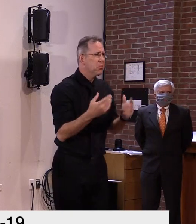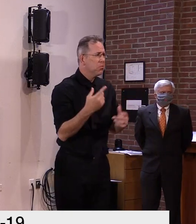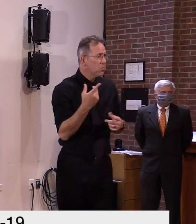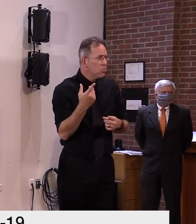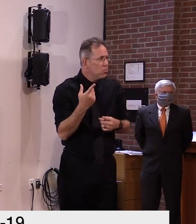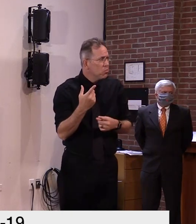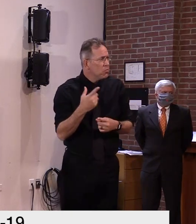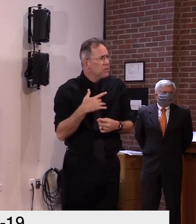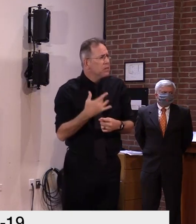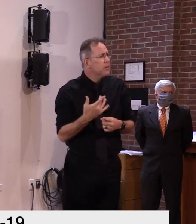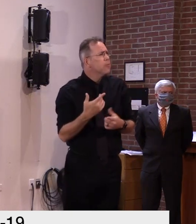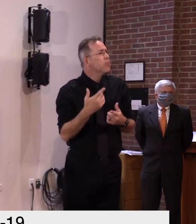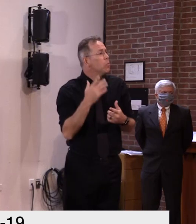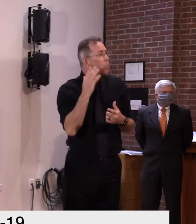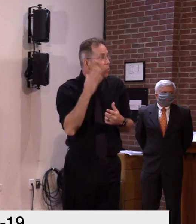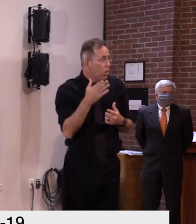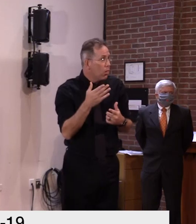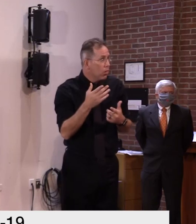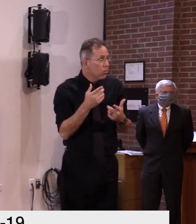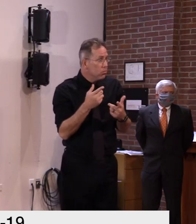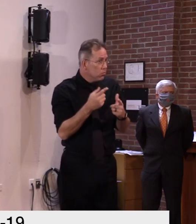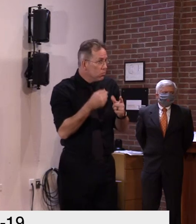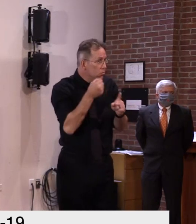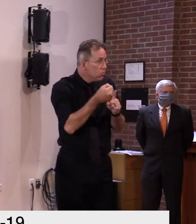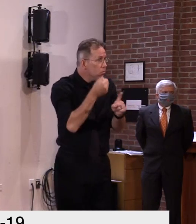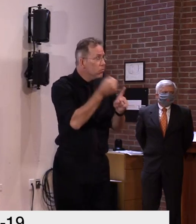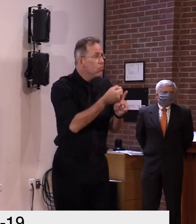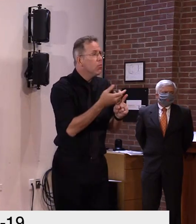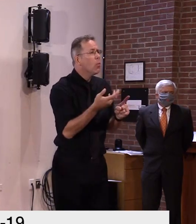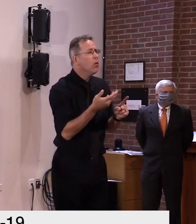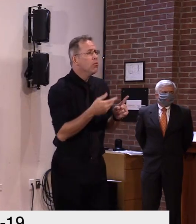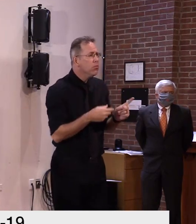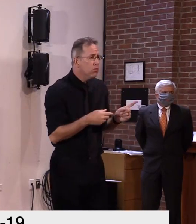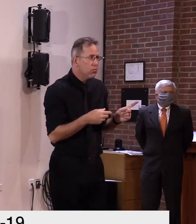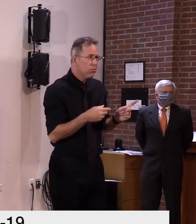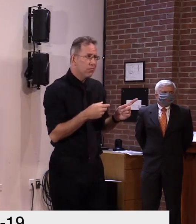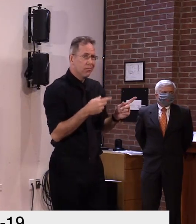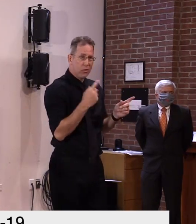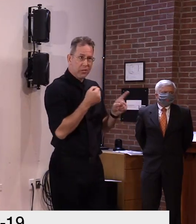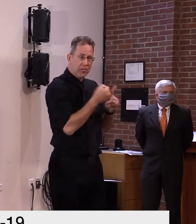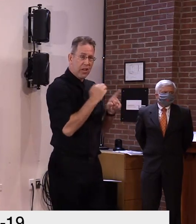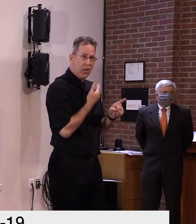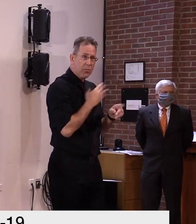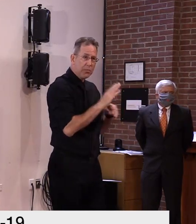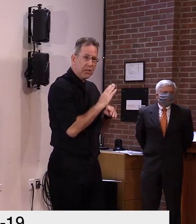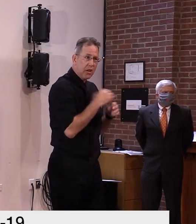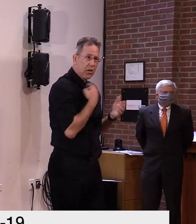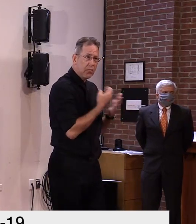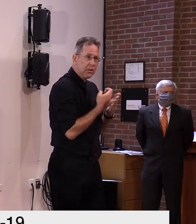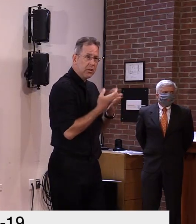to impact our coffers, how it's going to impact our economy, especially since